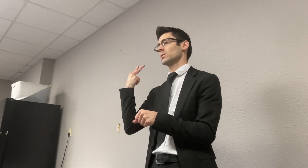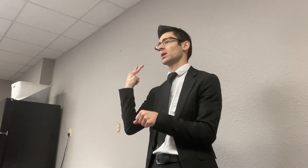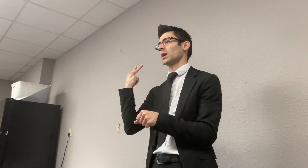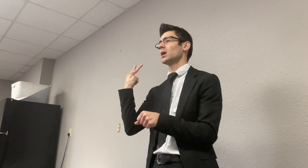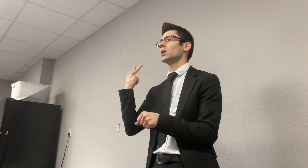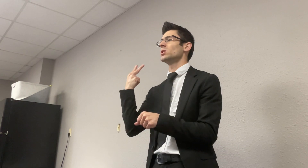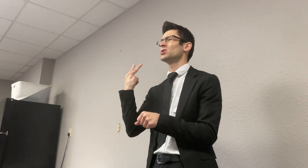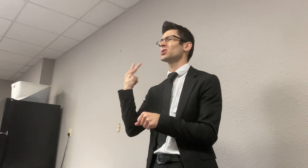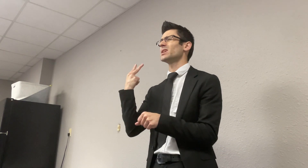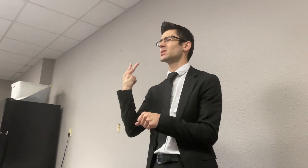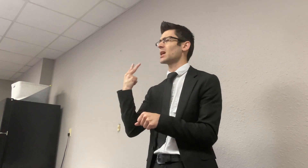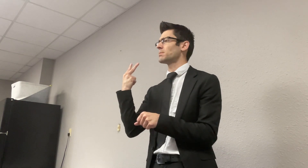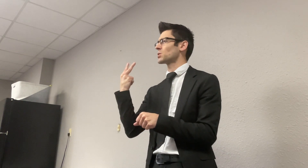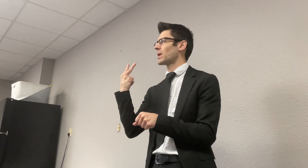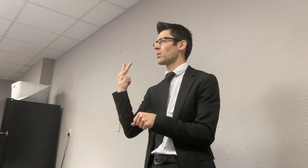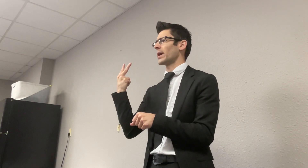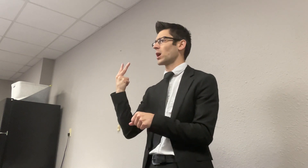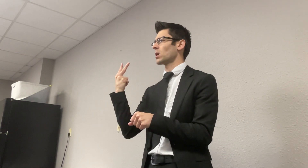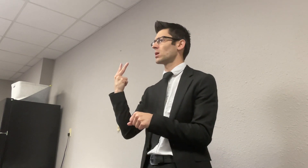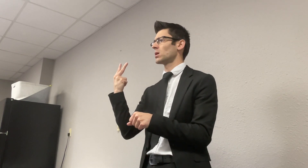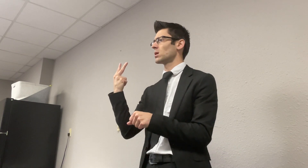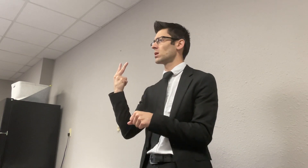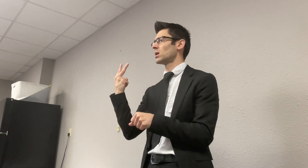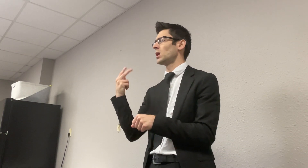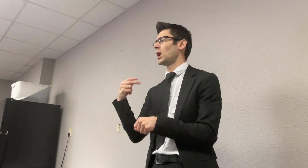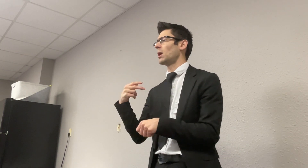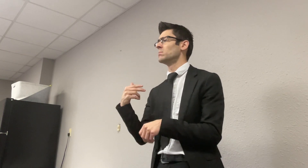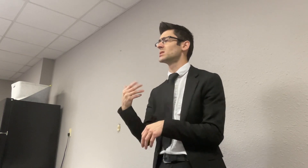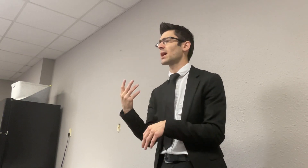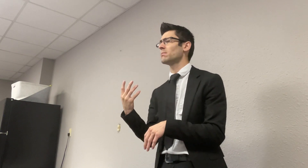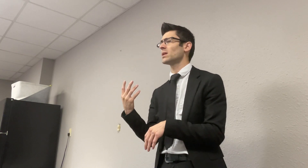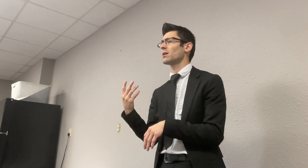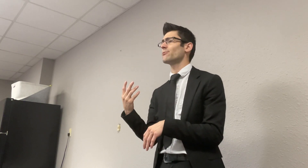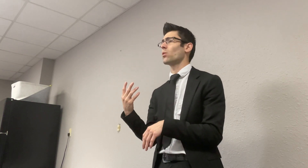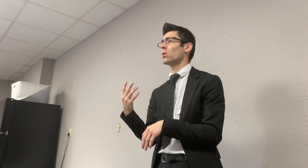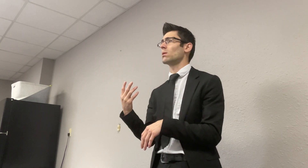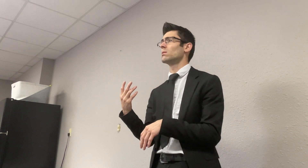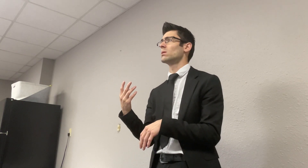Okay, usually it stops around there. Same thing for